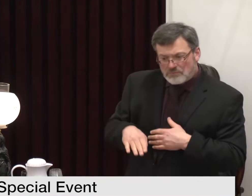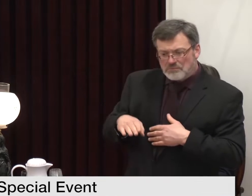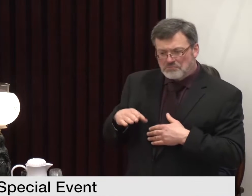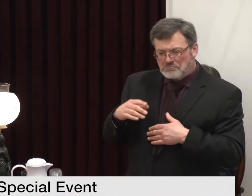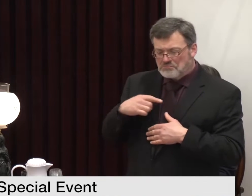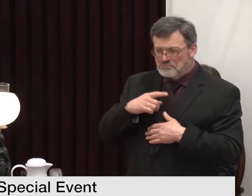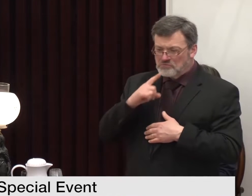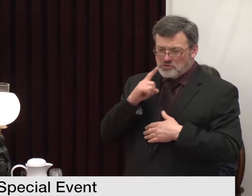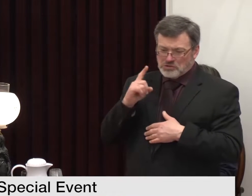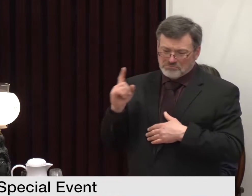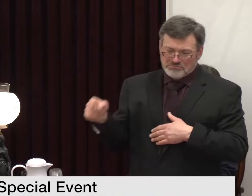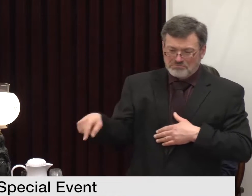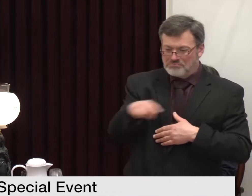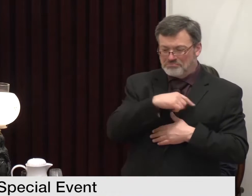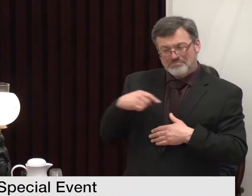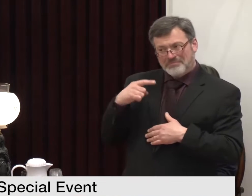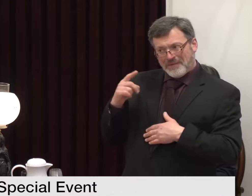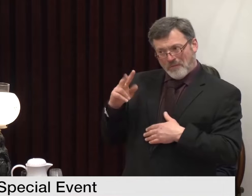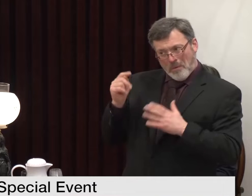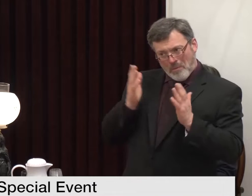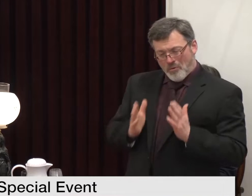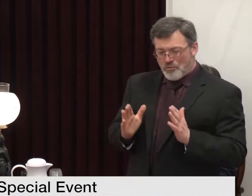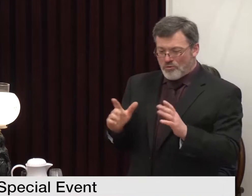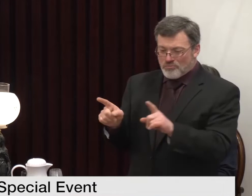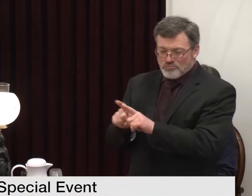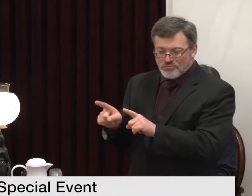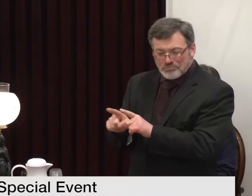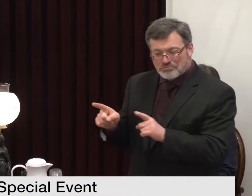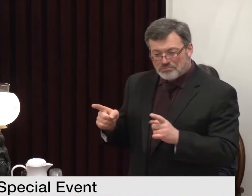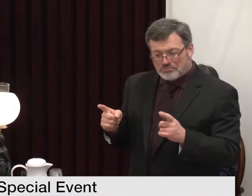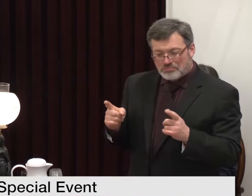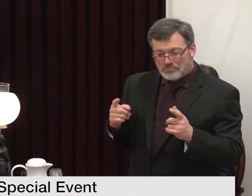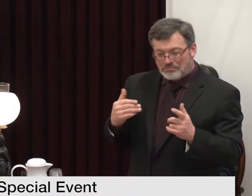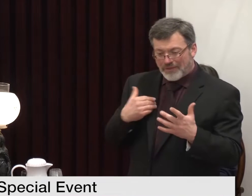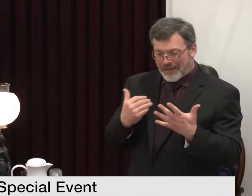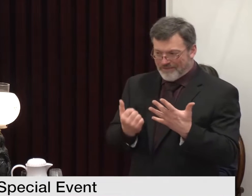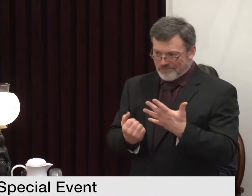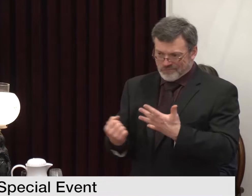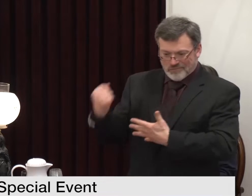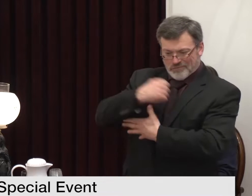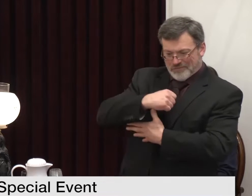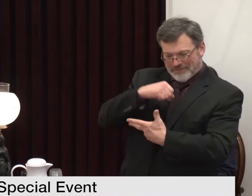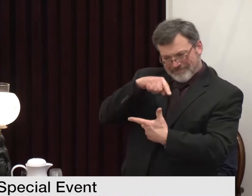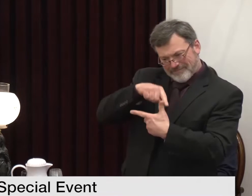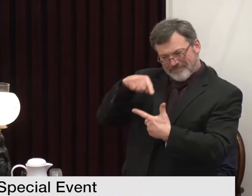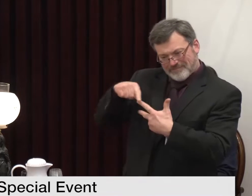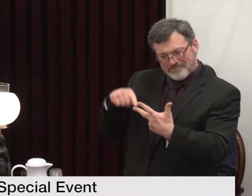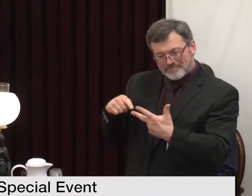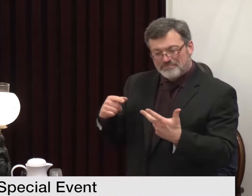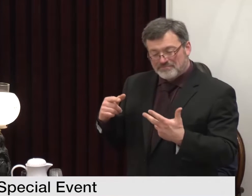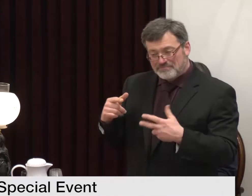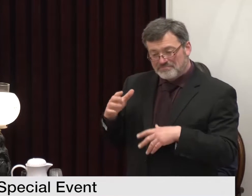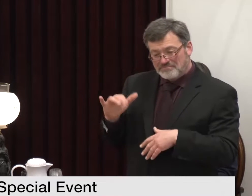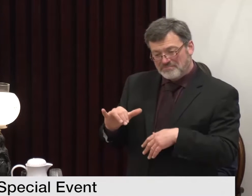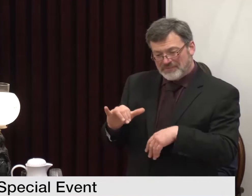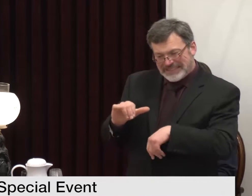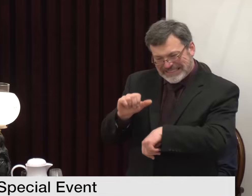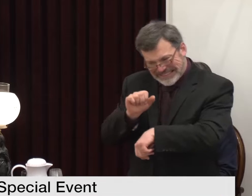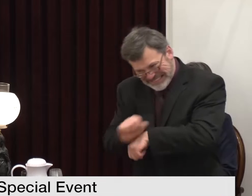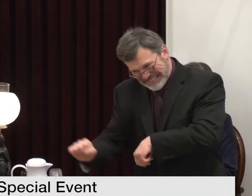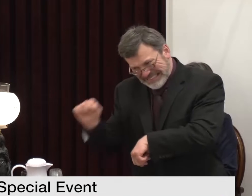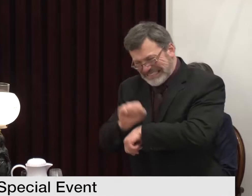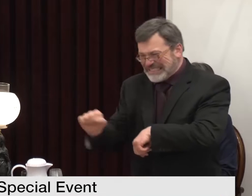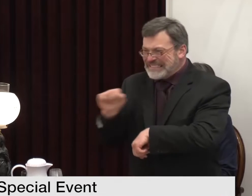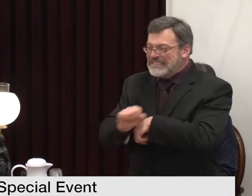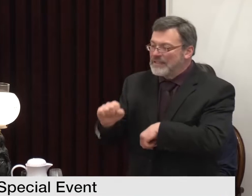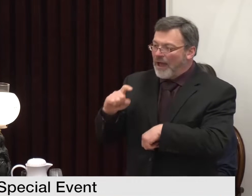do. So let's put them first by doing the hard work to fix, not just fund, the problems